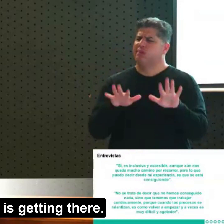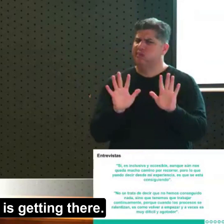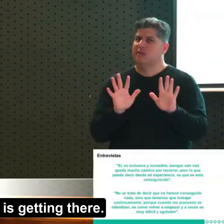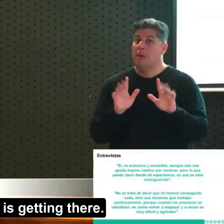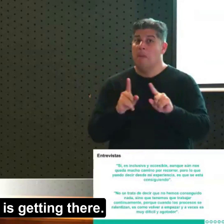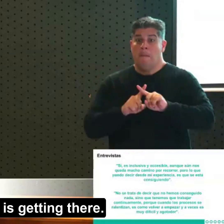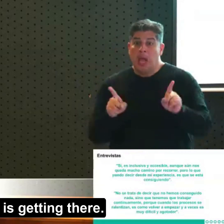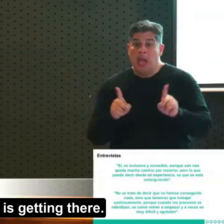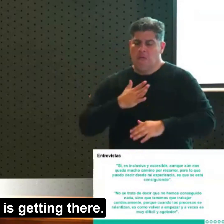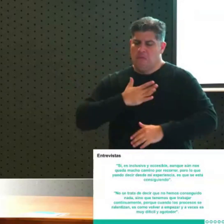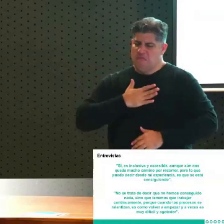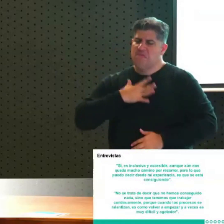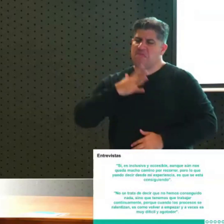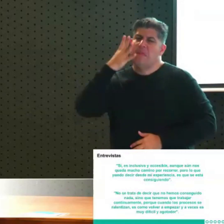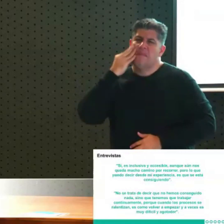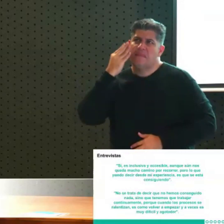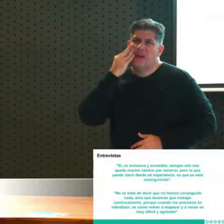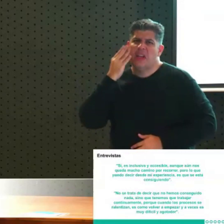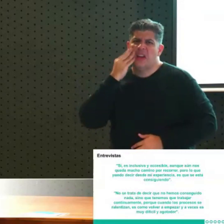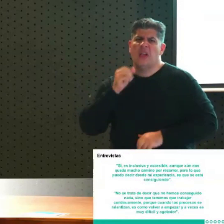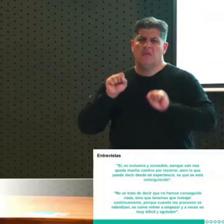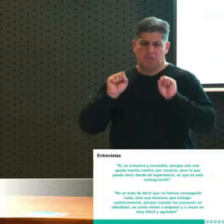that it is getting there.